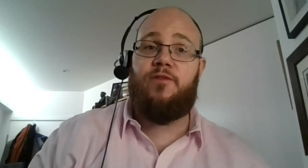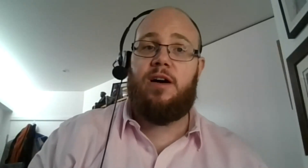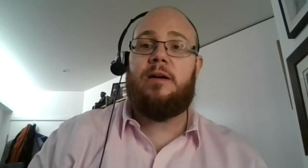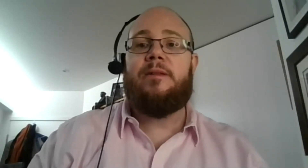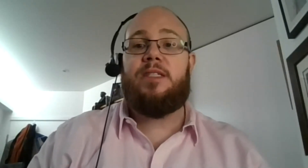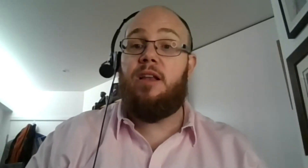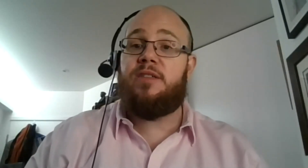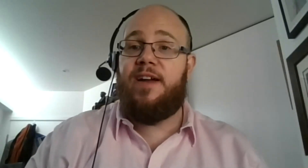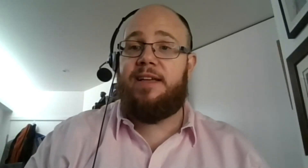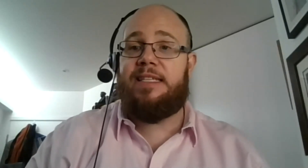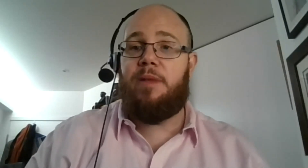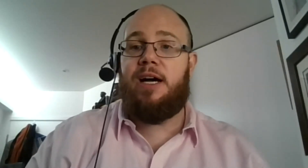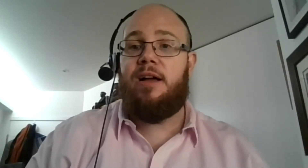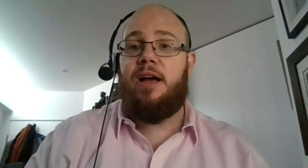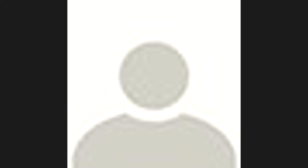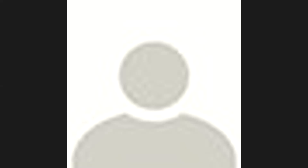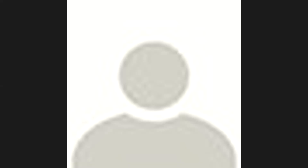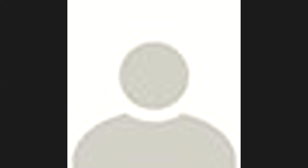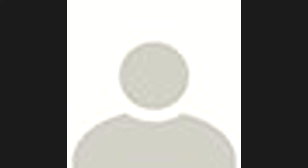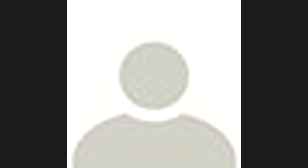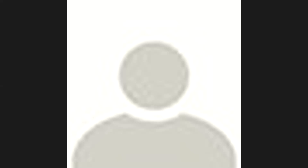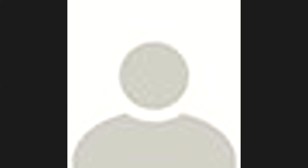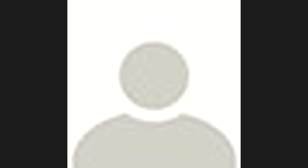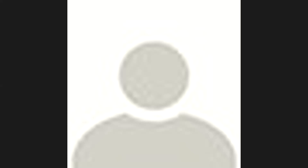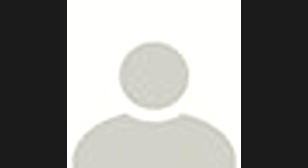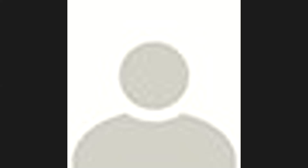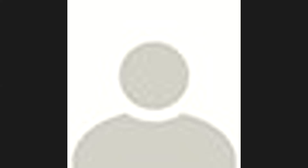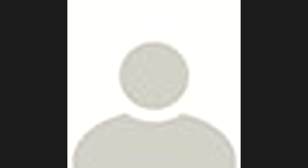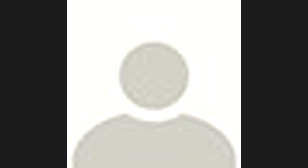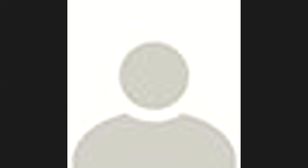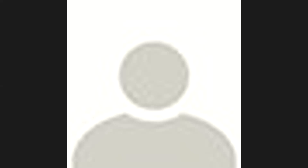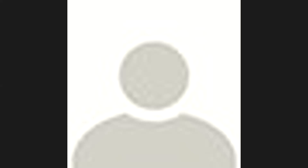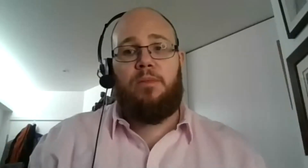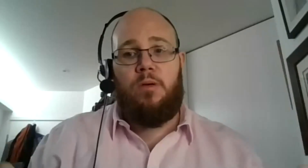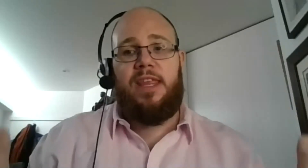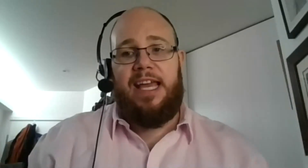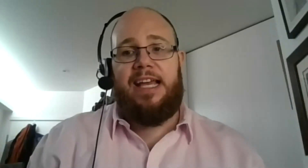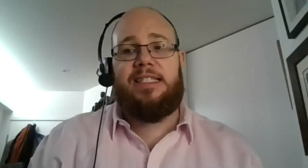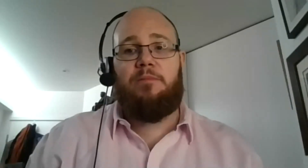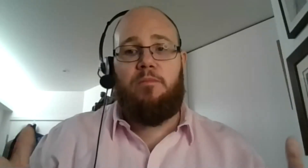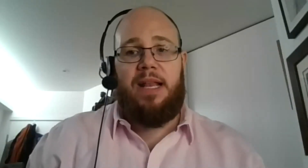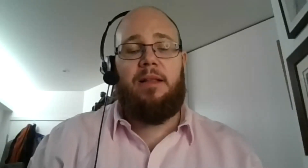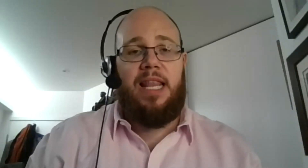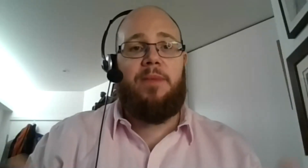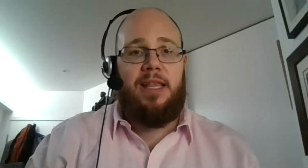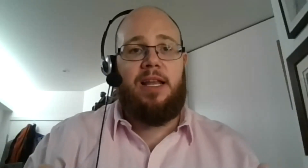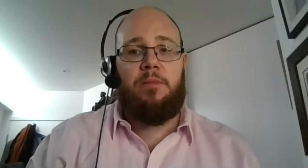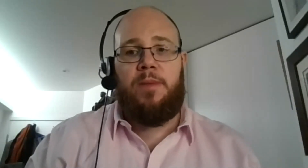far. So it looks very similar for that. And there is, you know, the really important thing is to limit the number of people